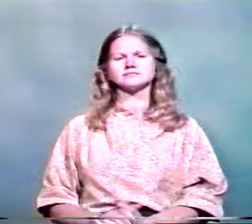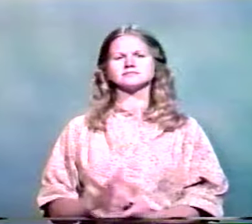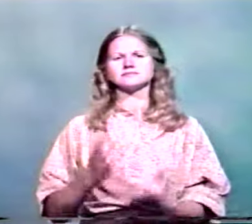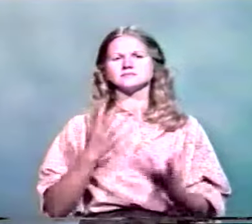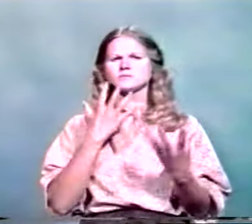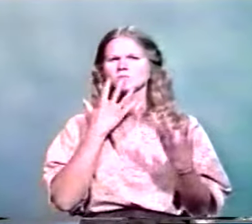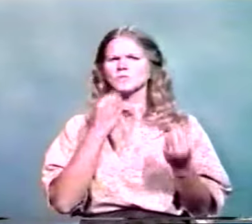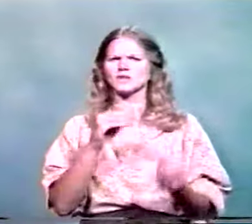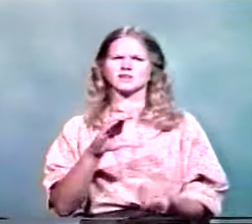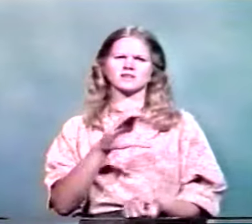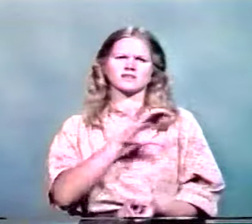shirt.